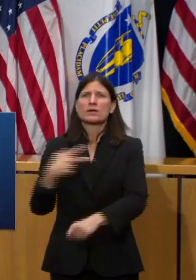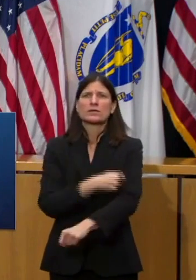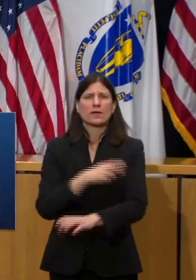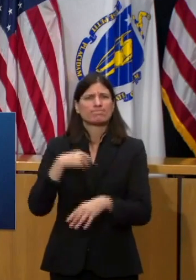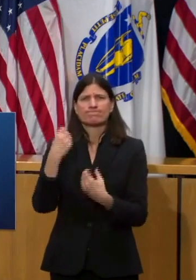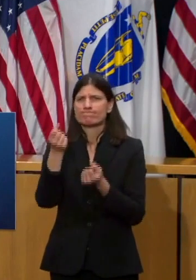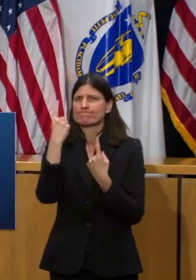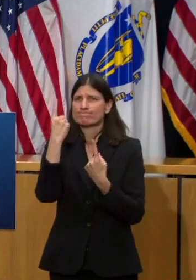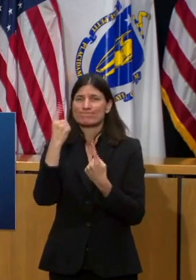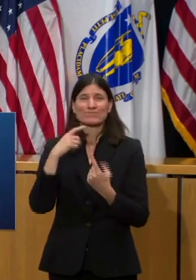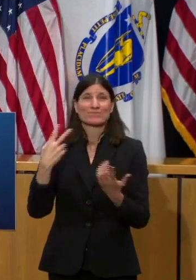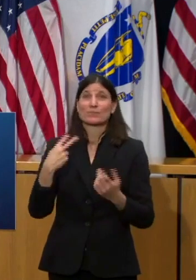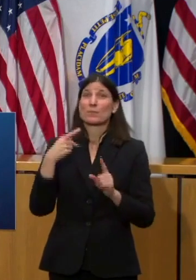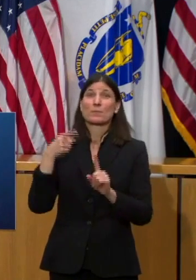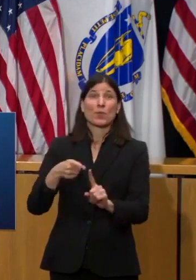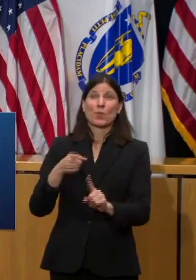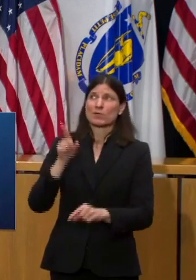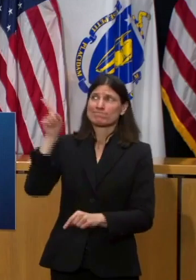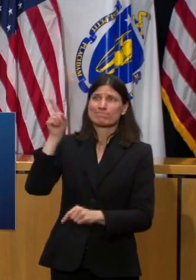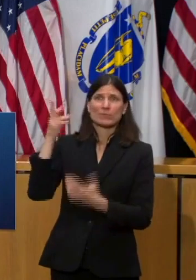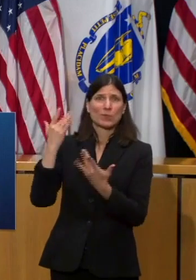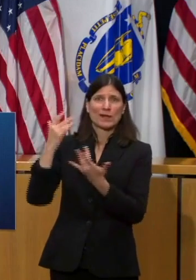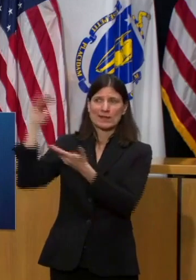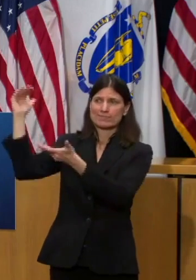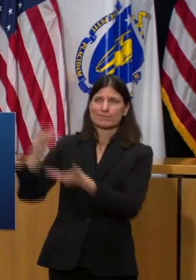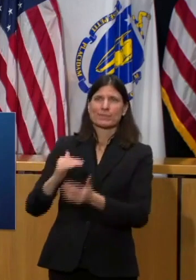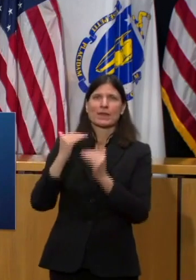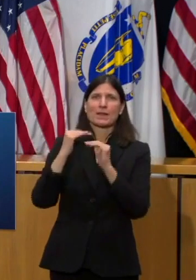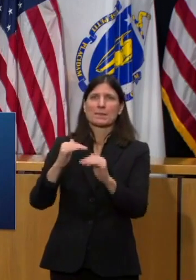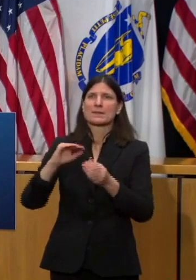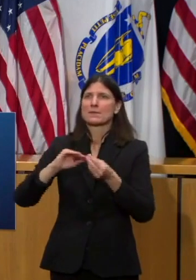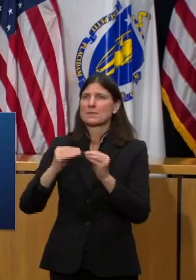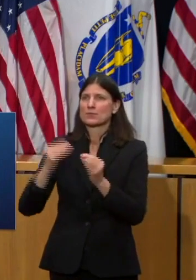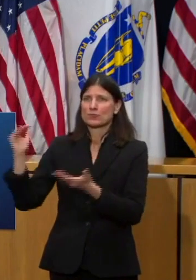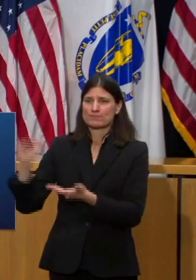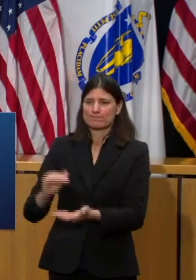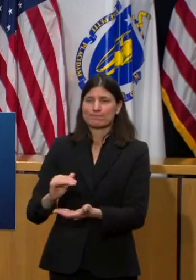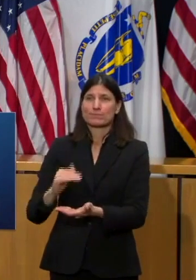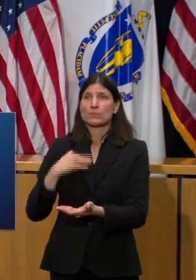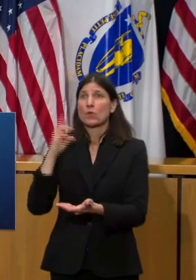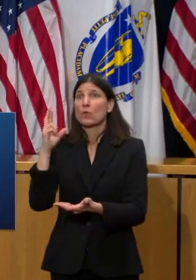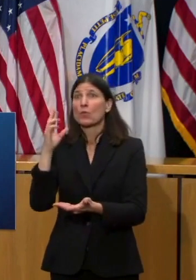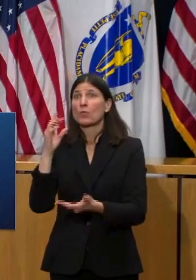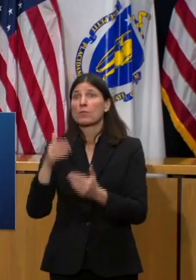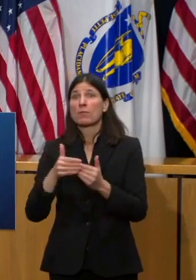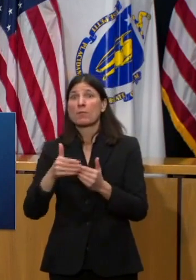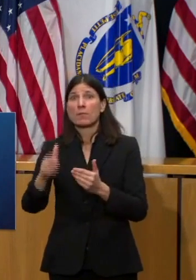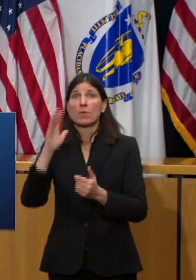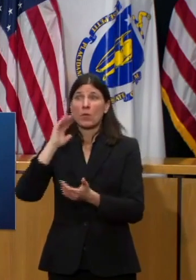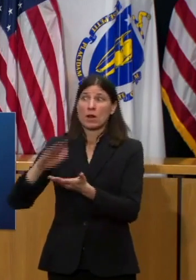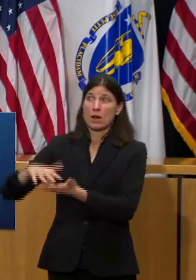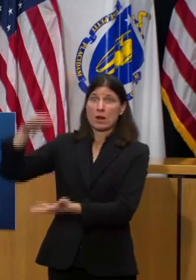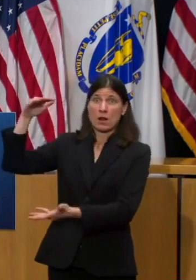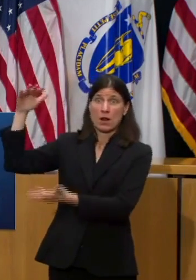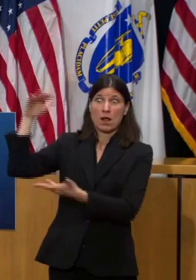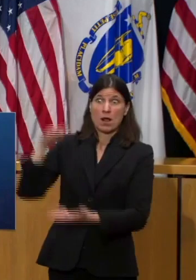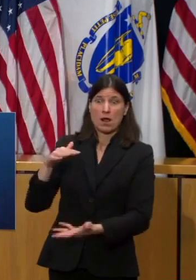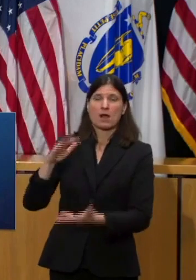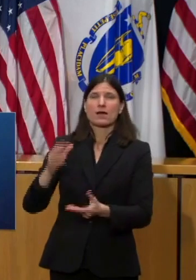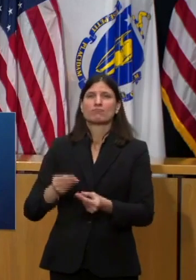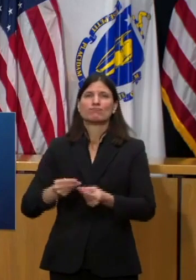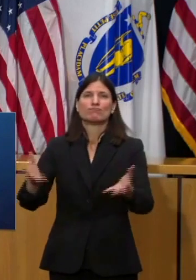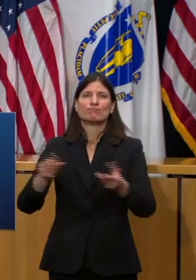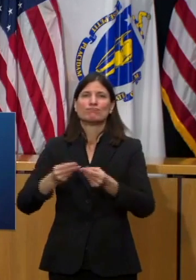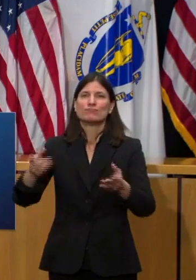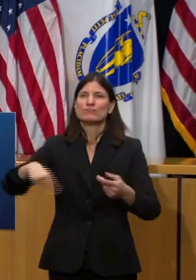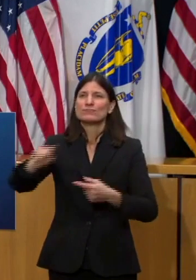anticipate that we will see an increase going forward from the feds, which is why it's important for us to have significant capacity in place to be able to